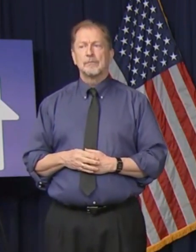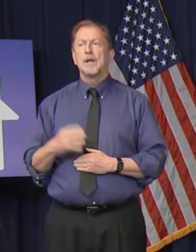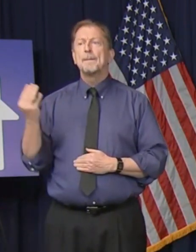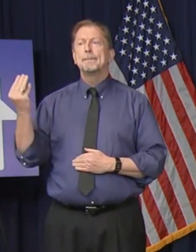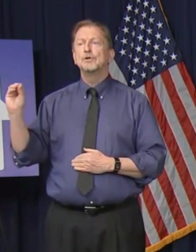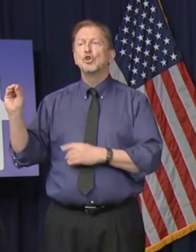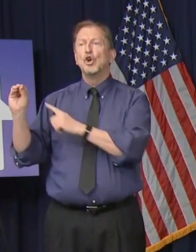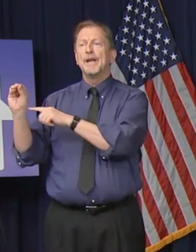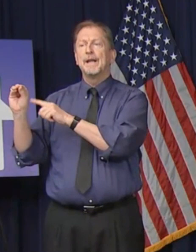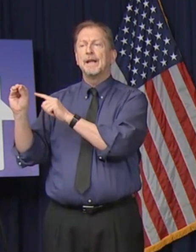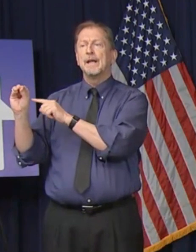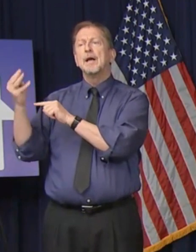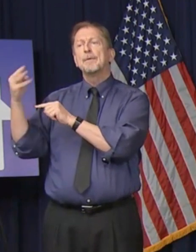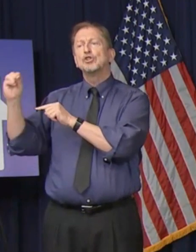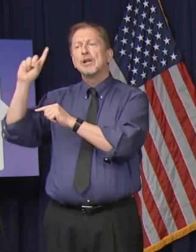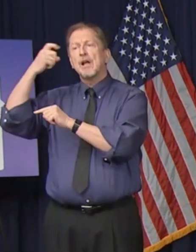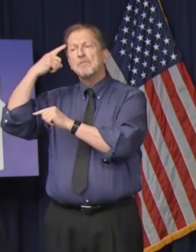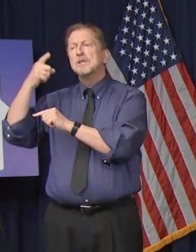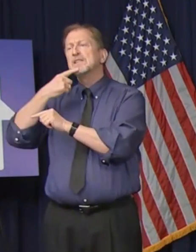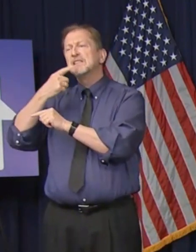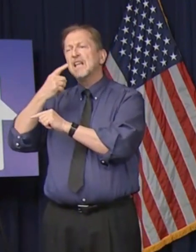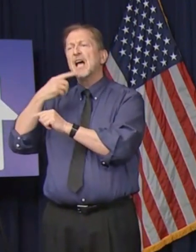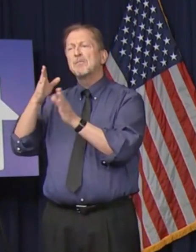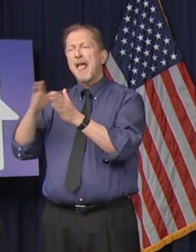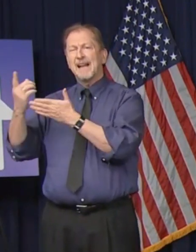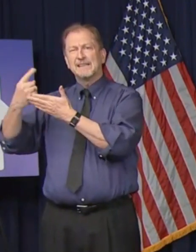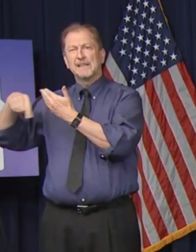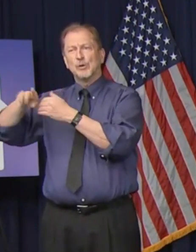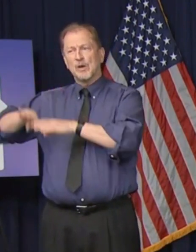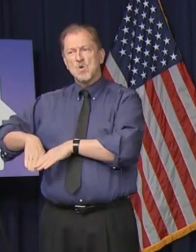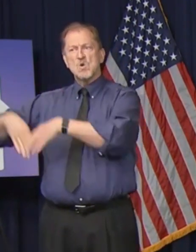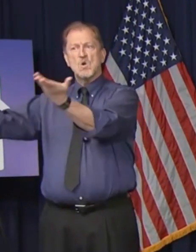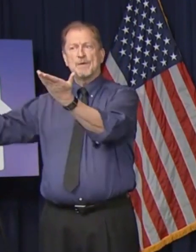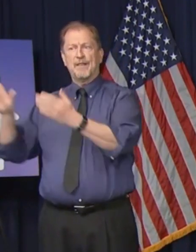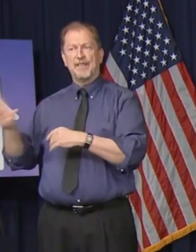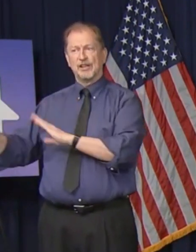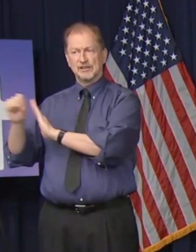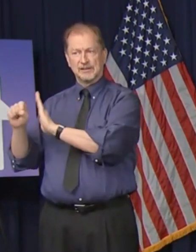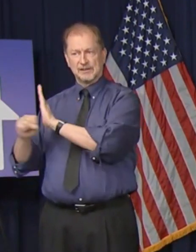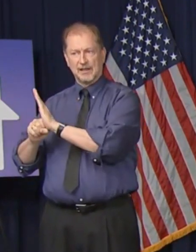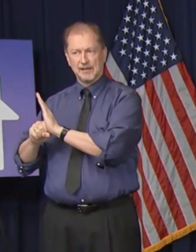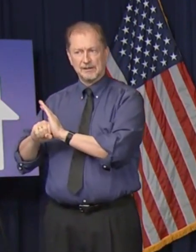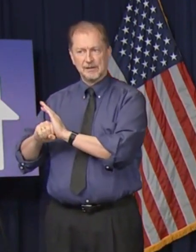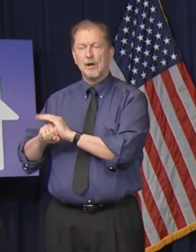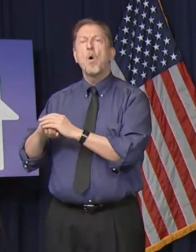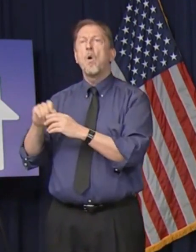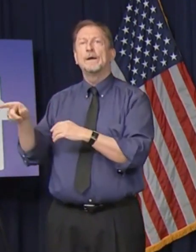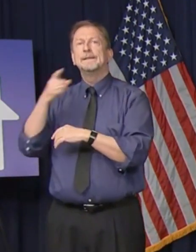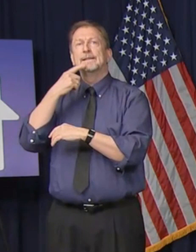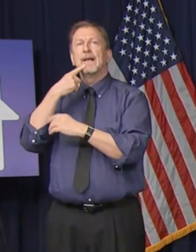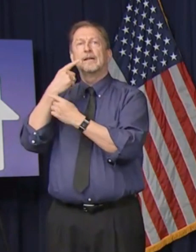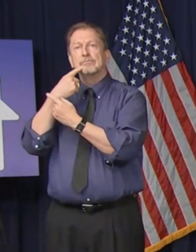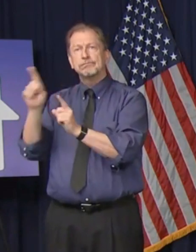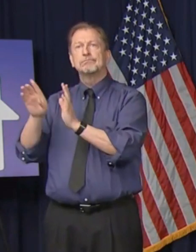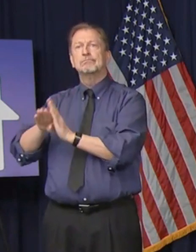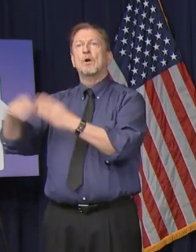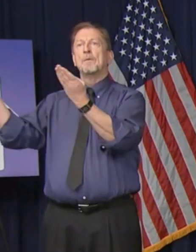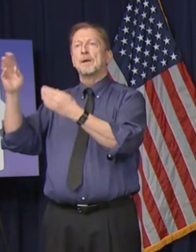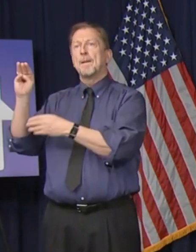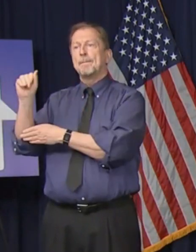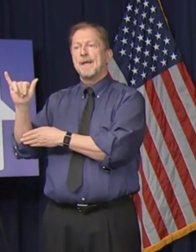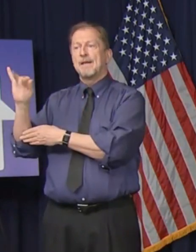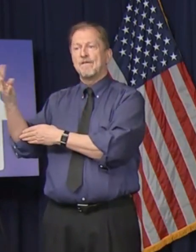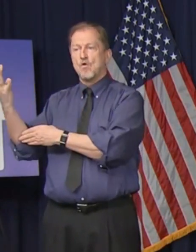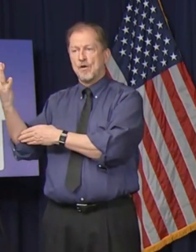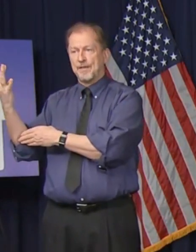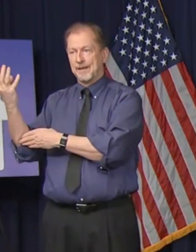he intends to reopen most of the state as soon as next week. Missouri, May 4th, he made a correction. Given that so